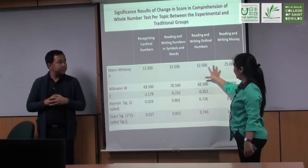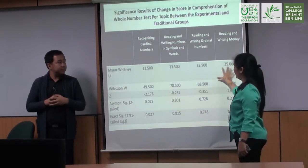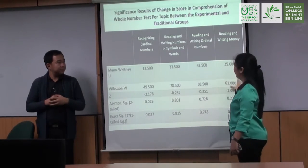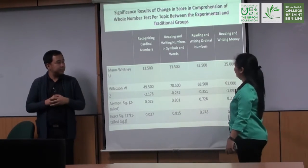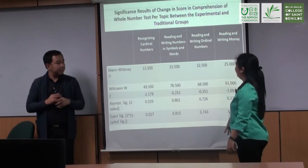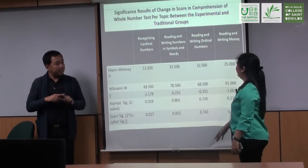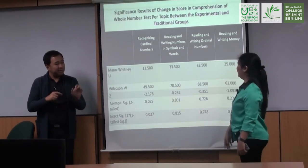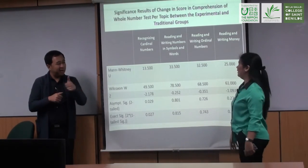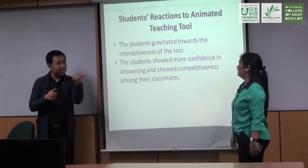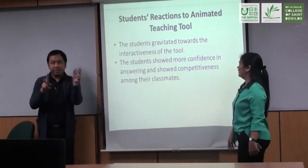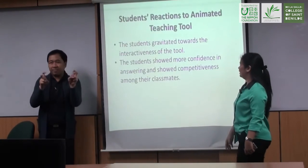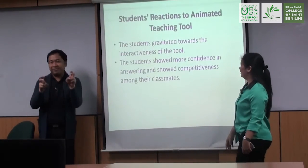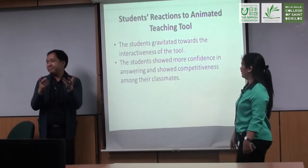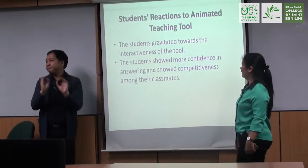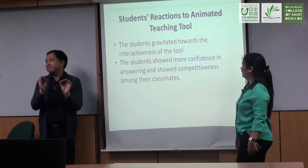So not on the